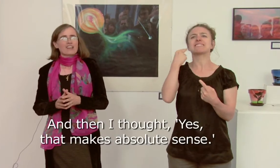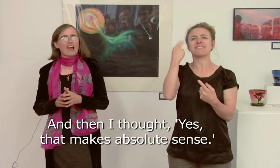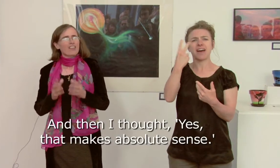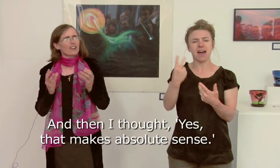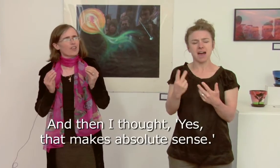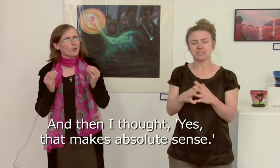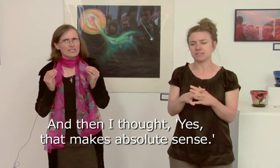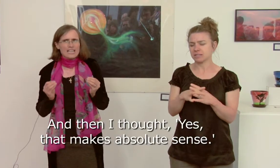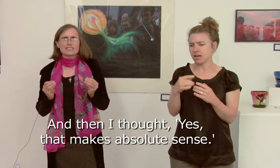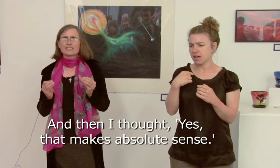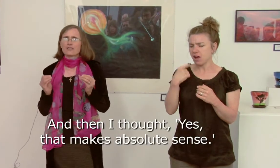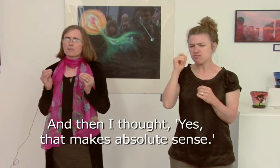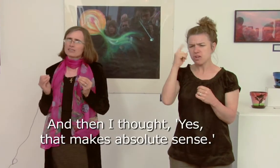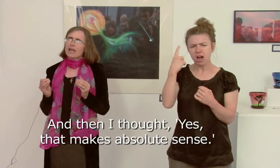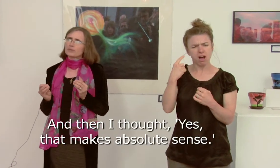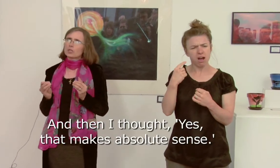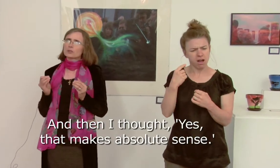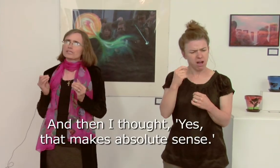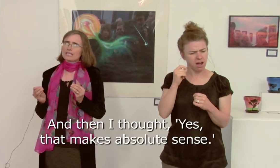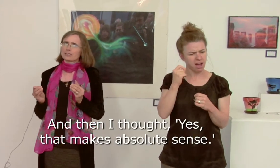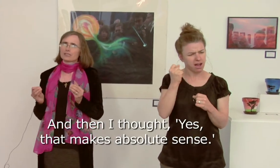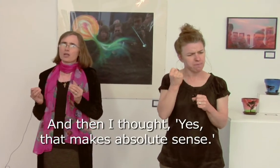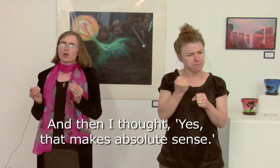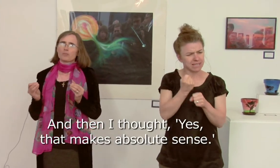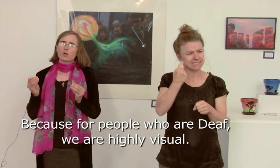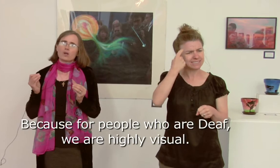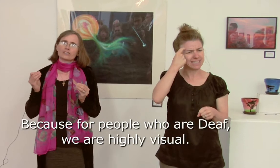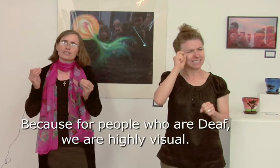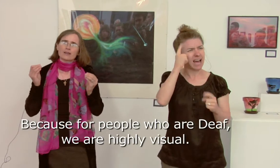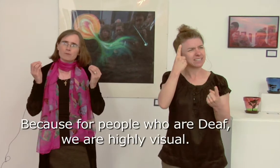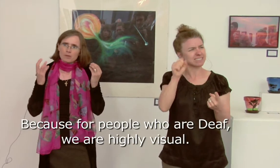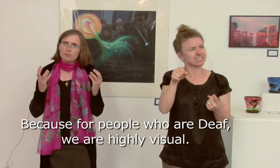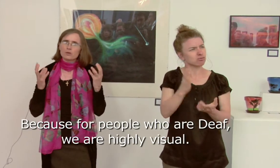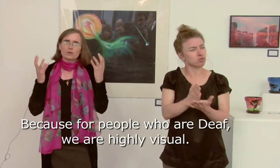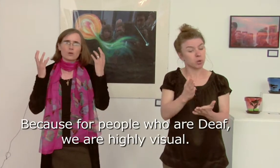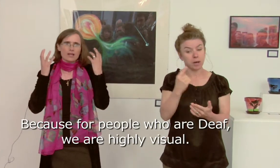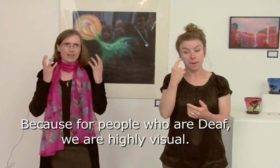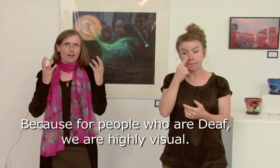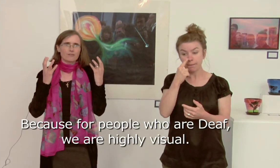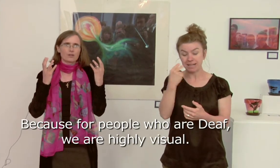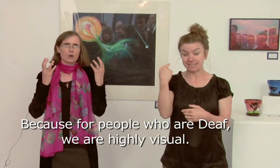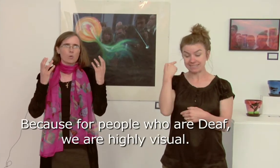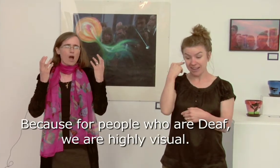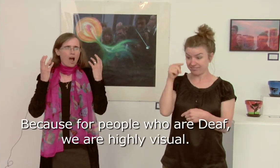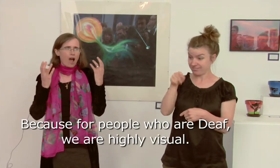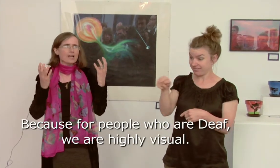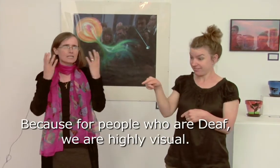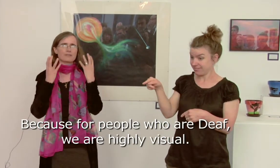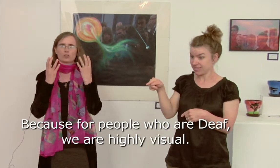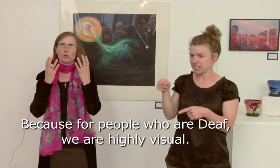then I thought, yes, that makes absolute sense. Because for people who are deaf, we're highly visual.